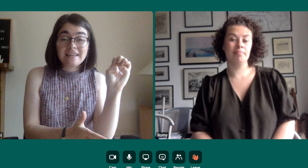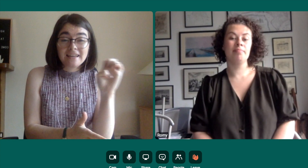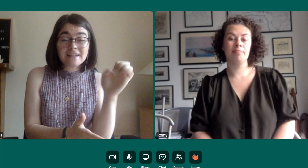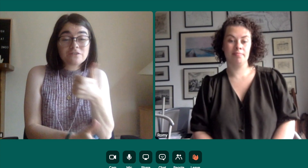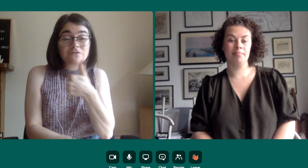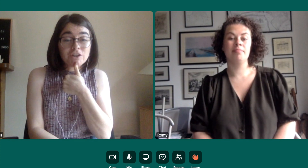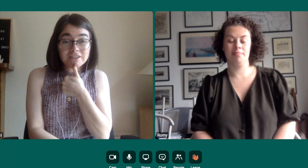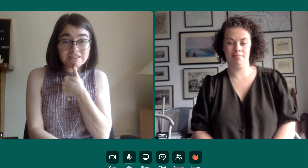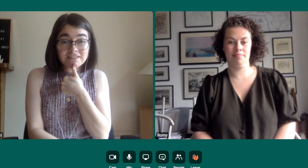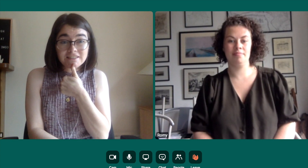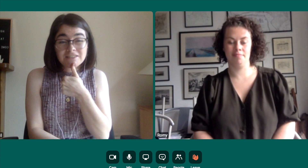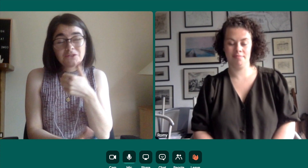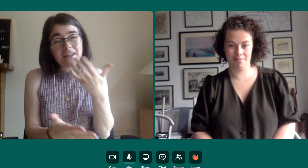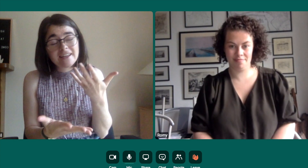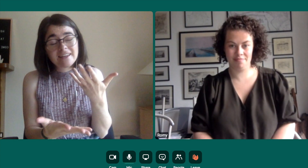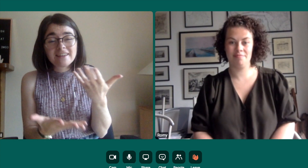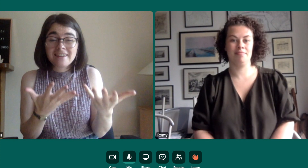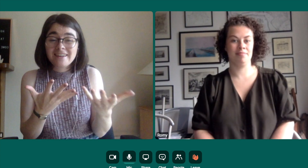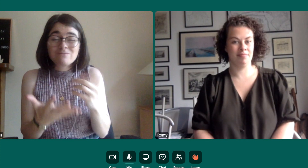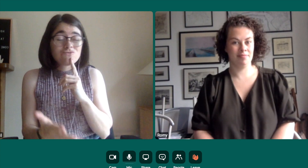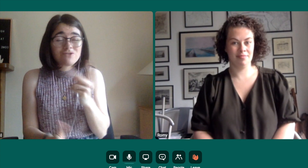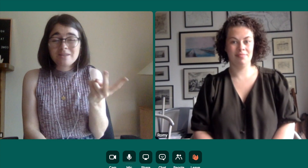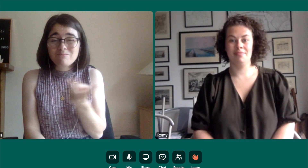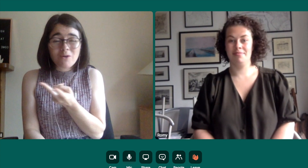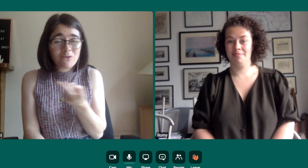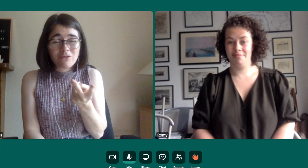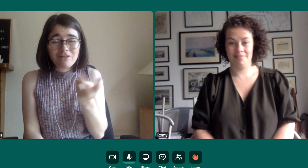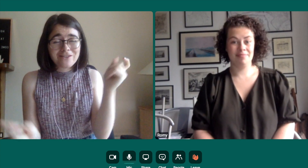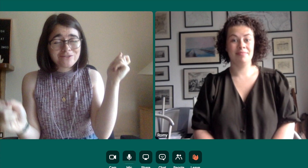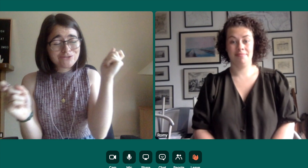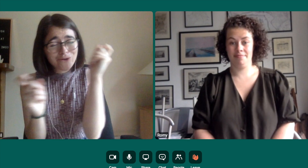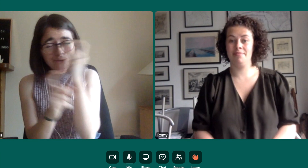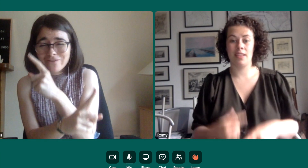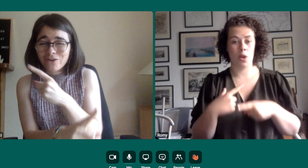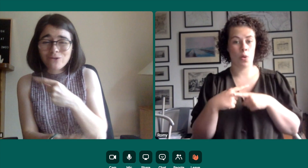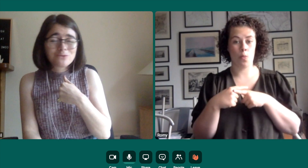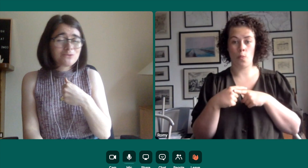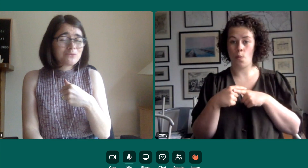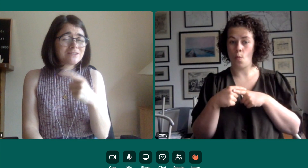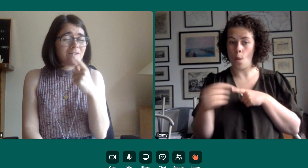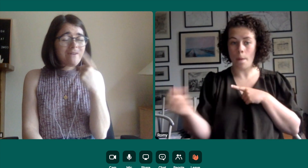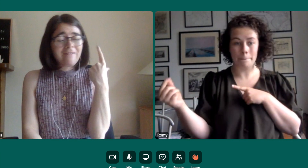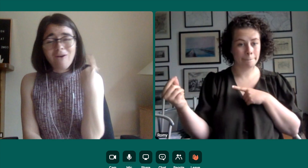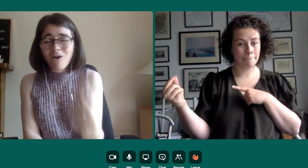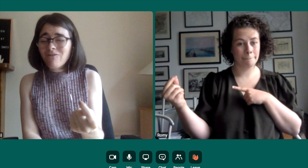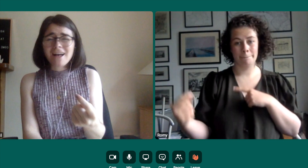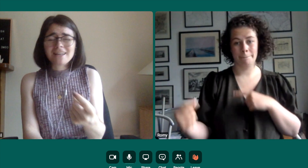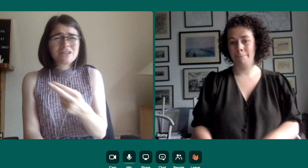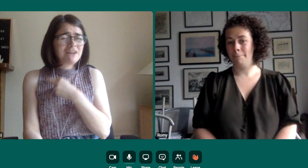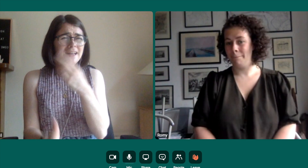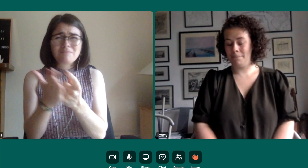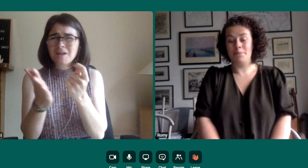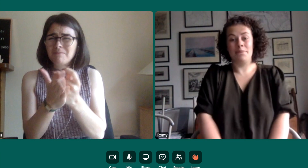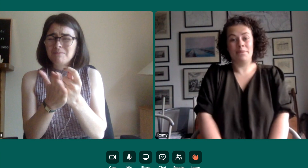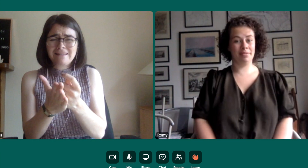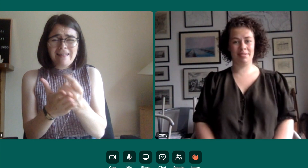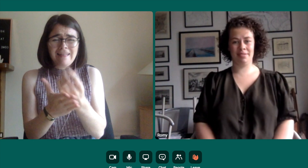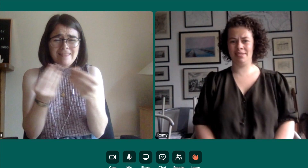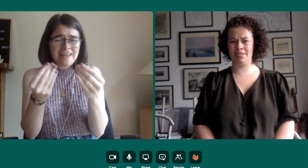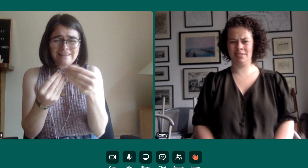speak. Yeah. As fast and at times obscure as we do.